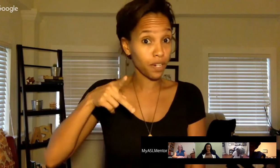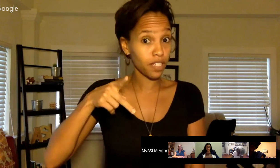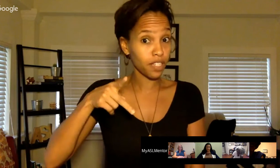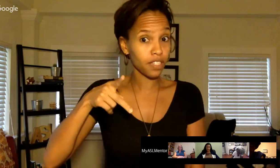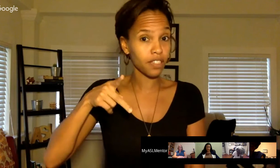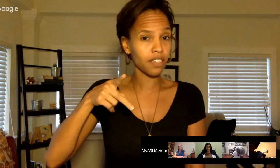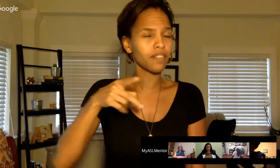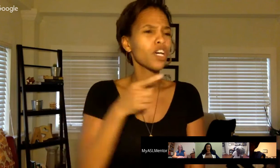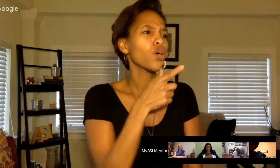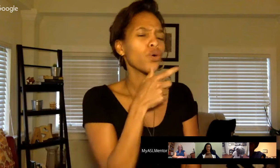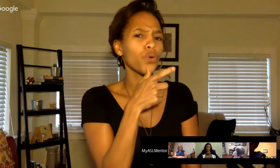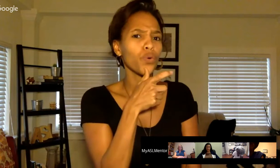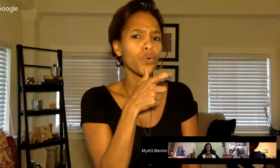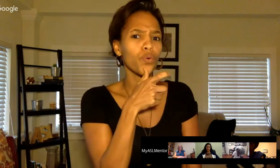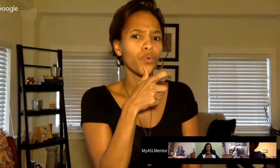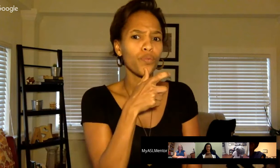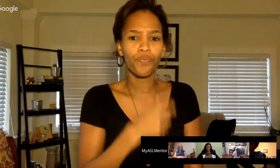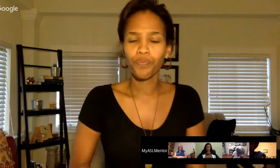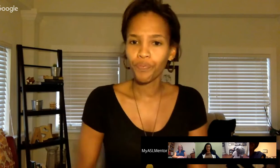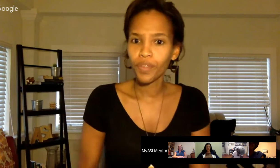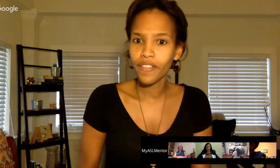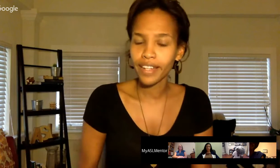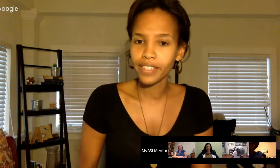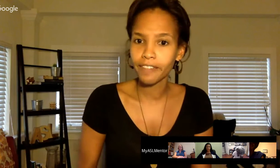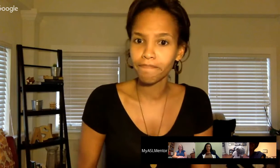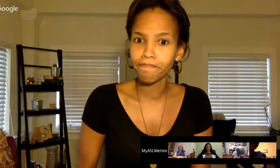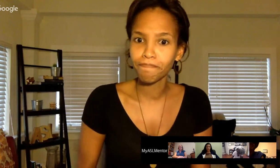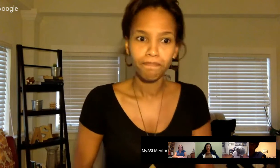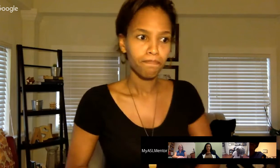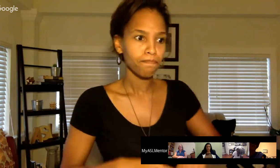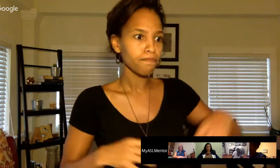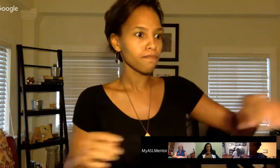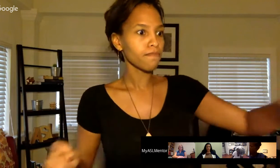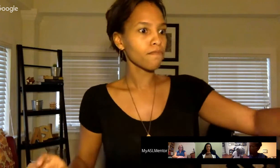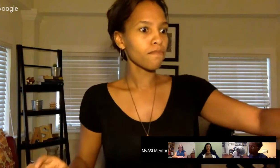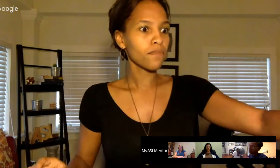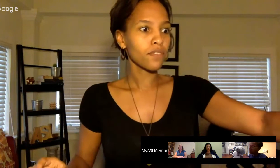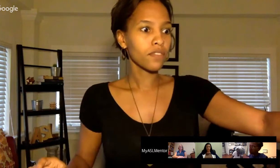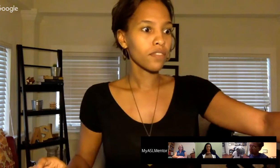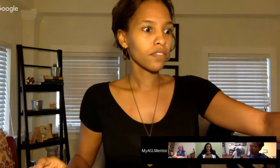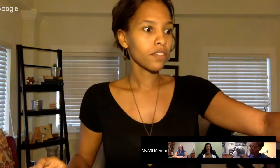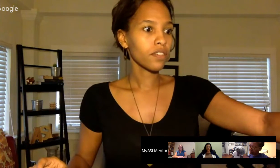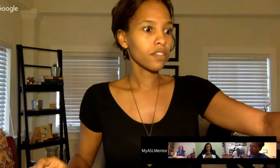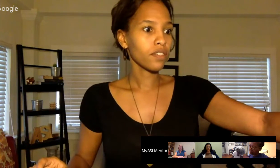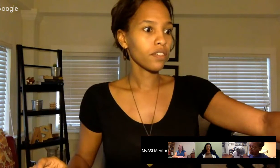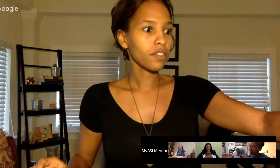vice president, who, that's it.